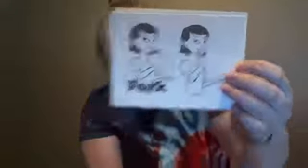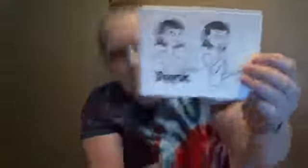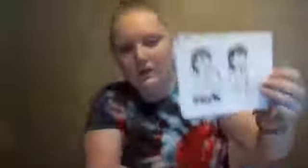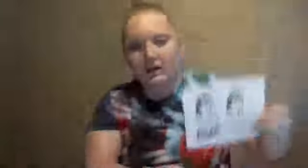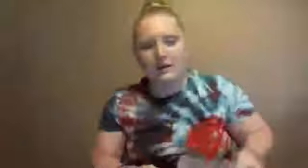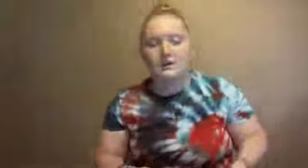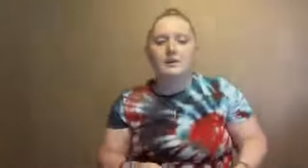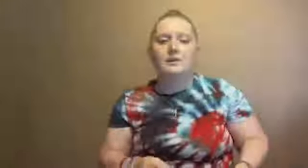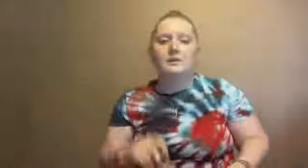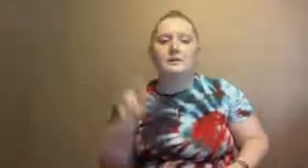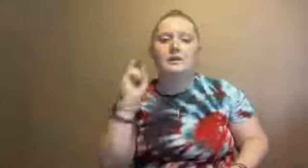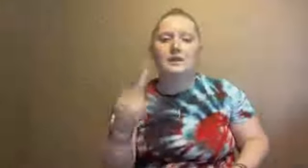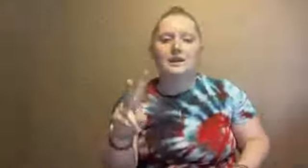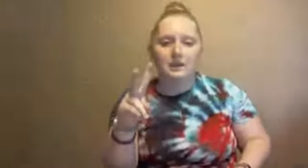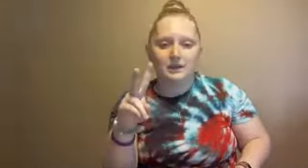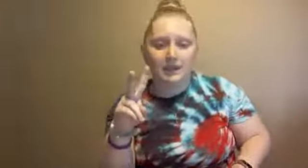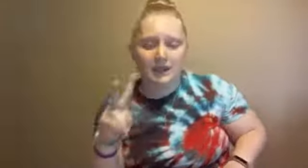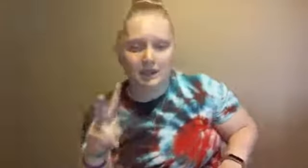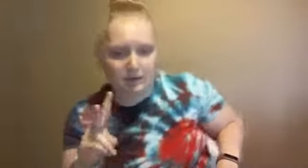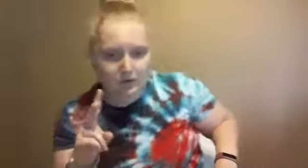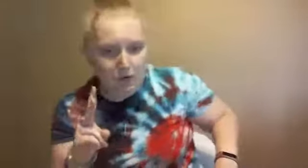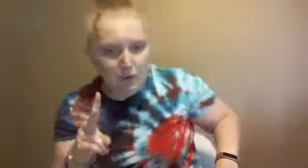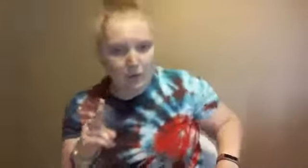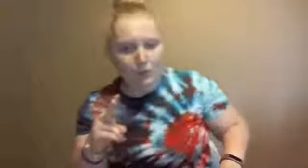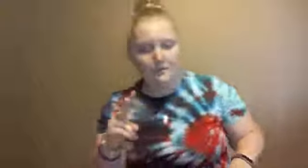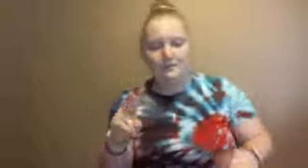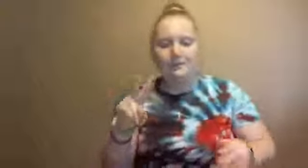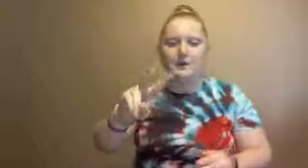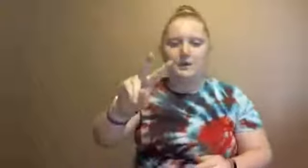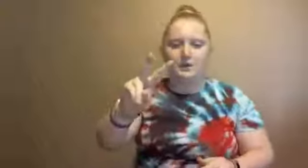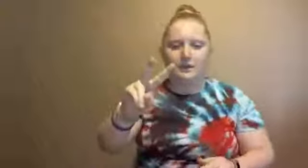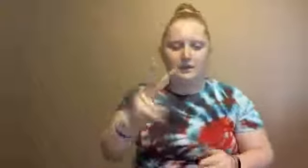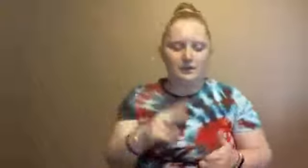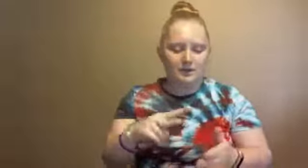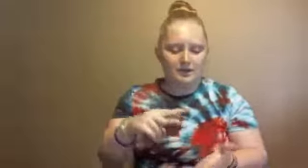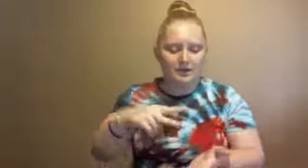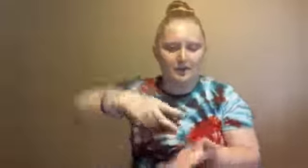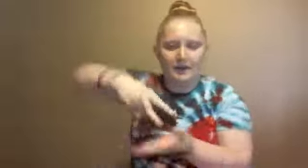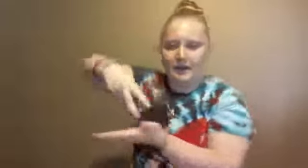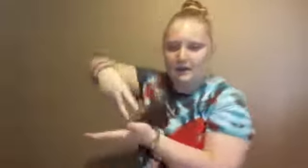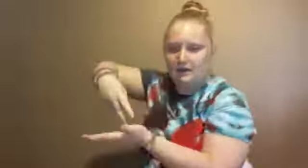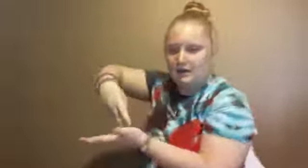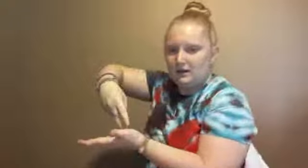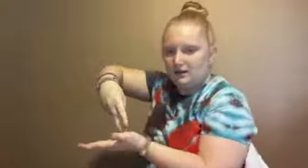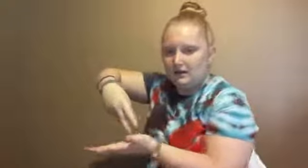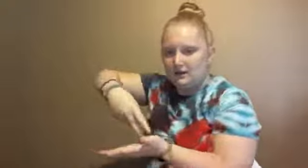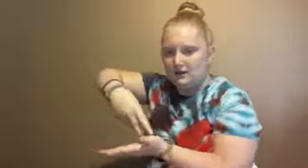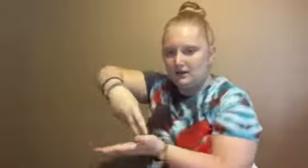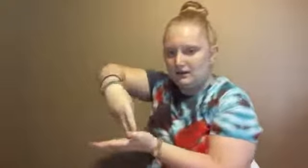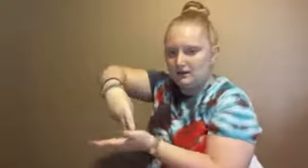So what you're going to do is you're going to make like you're making a 2 with the 2 separated. And then you're going